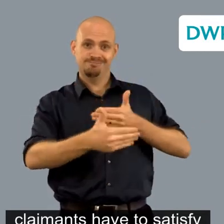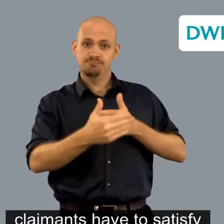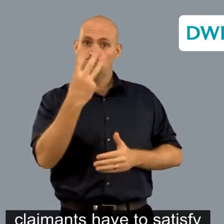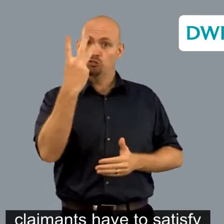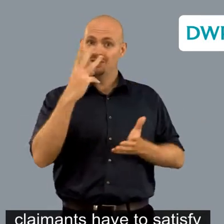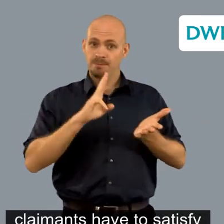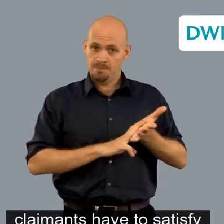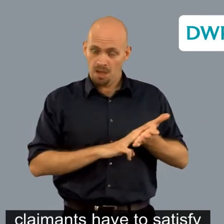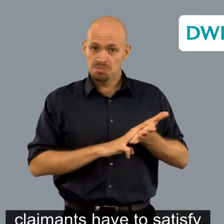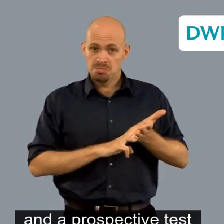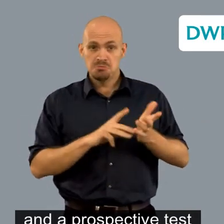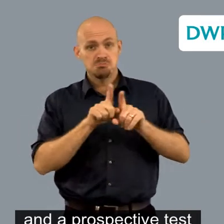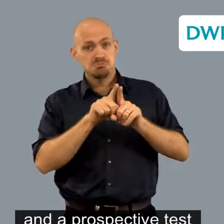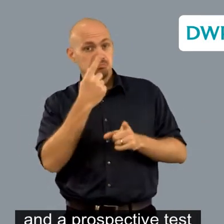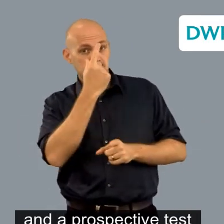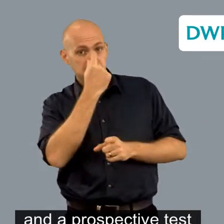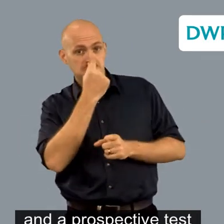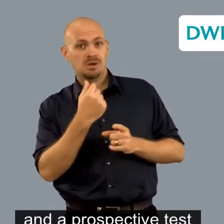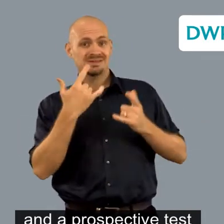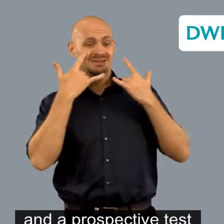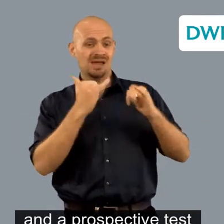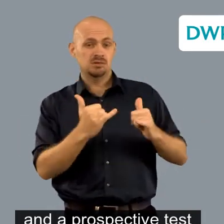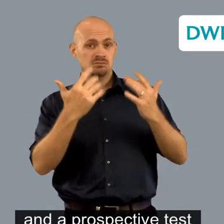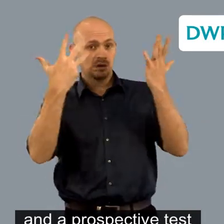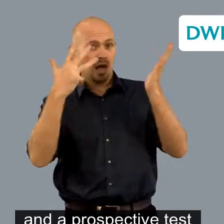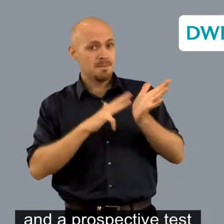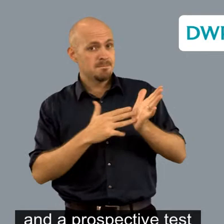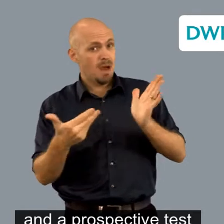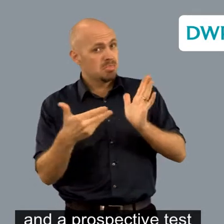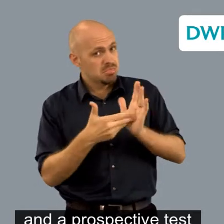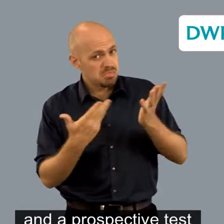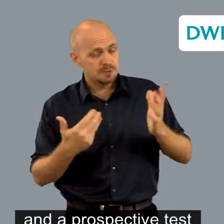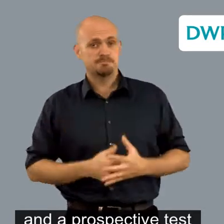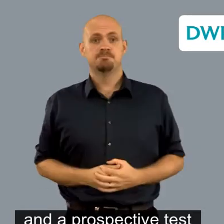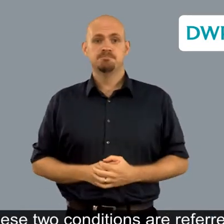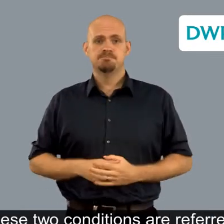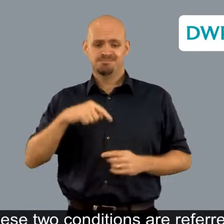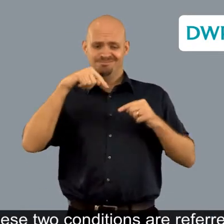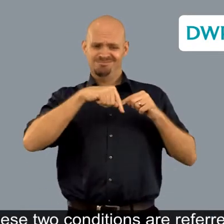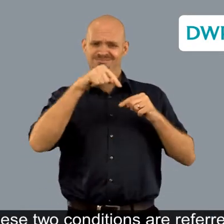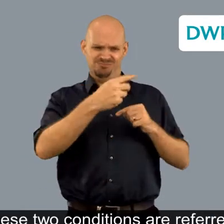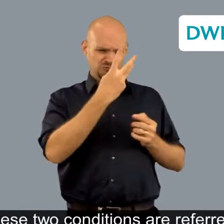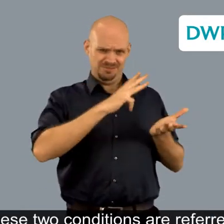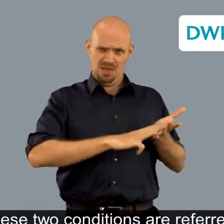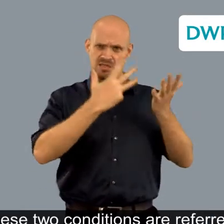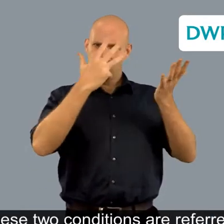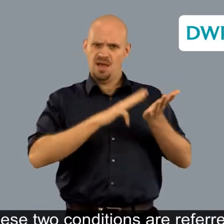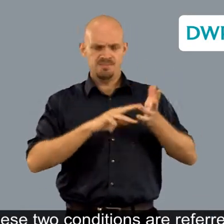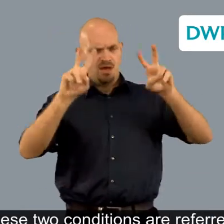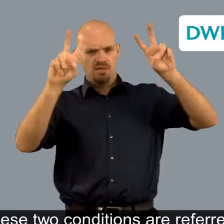3 months and a prospective test of 9 months. These two